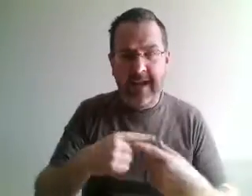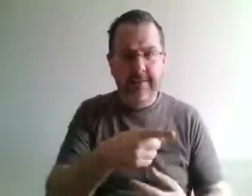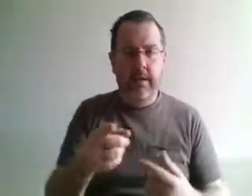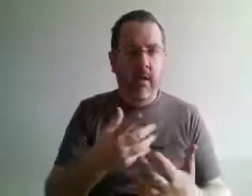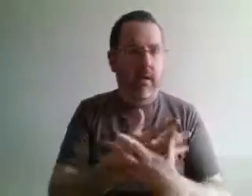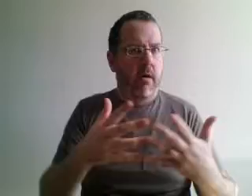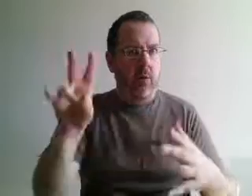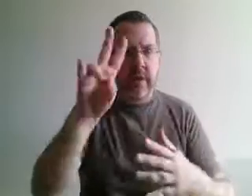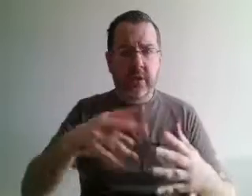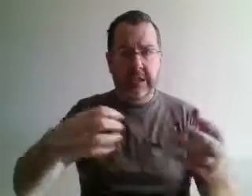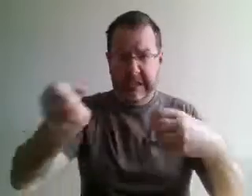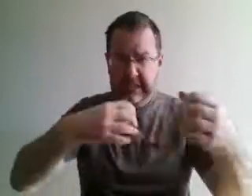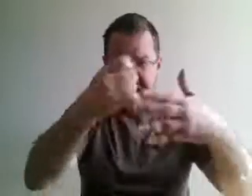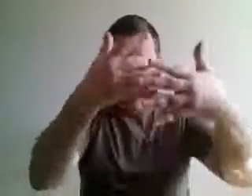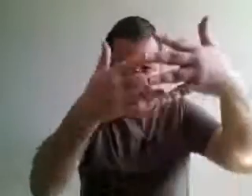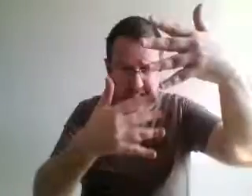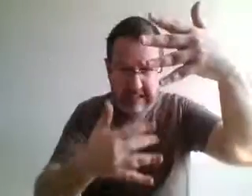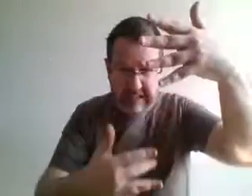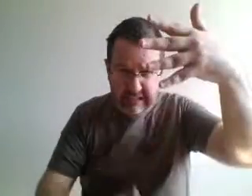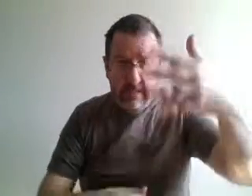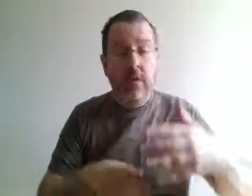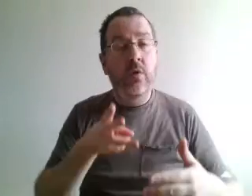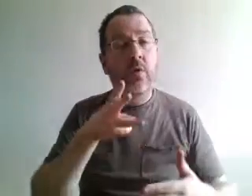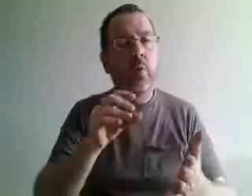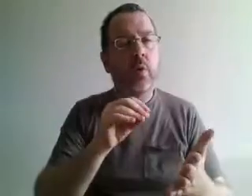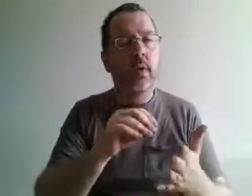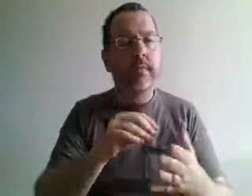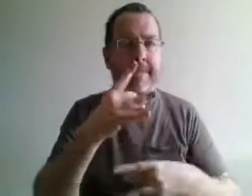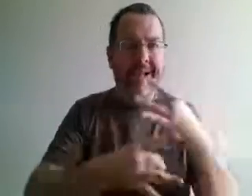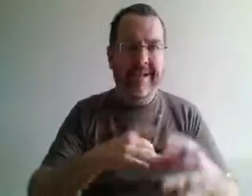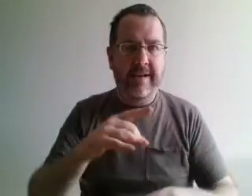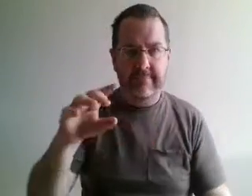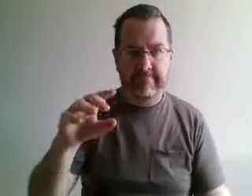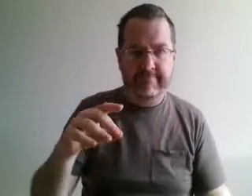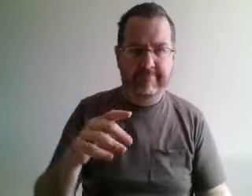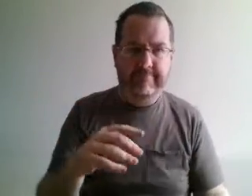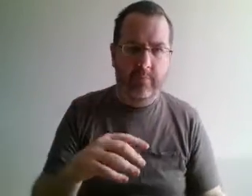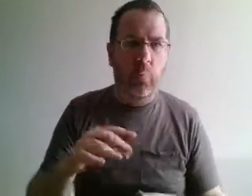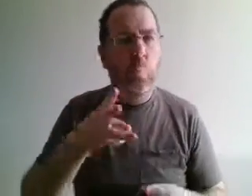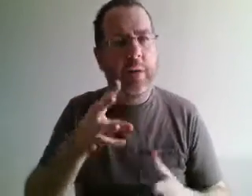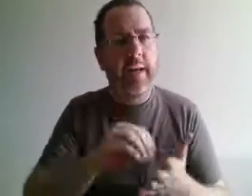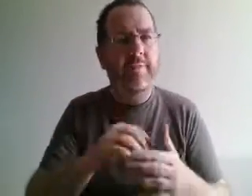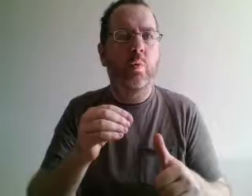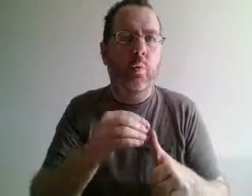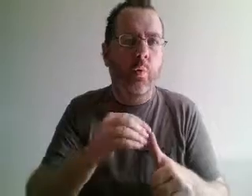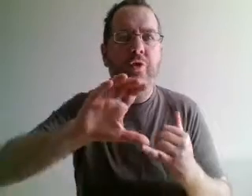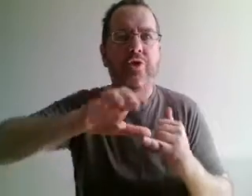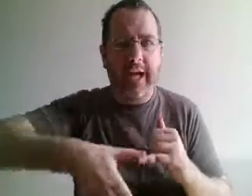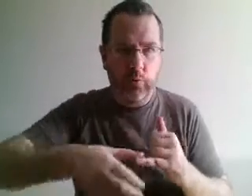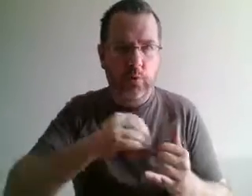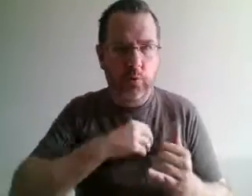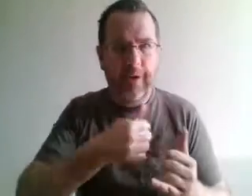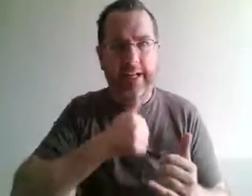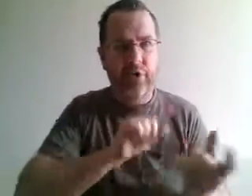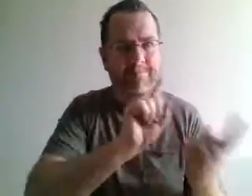spent all day on this, and we will offer another opportunity to listeners to have their questions answered on another Morning Ireland and a Morning